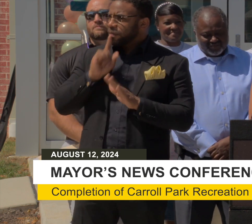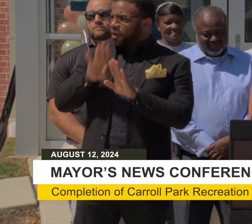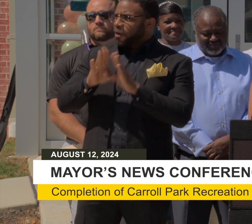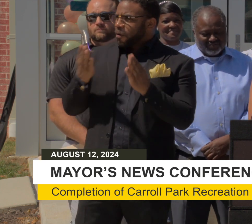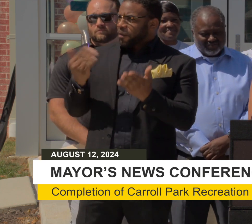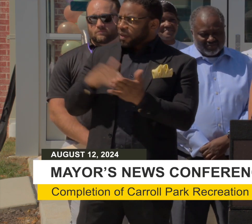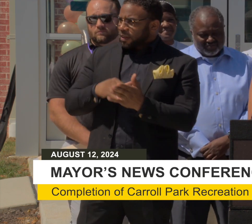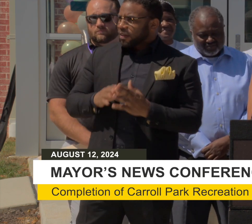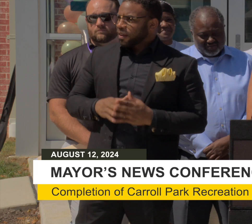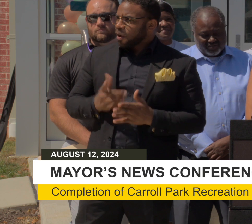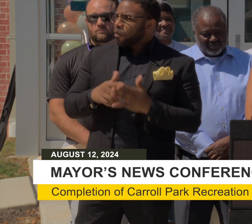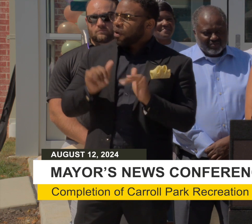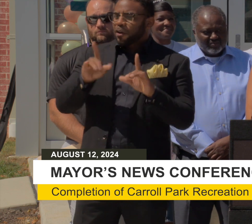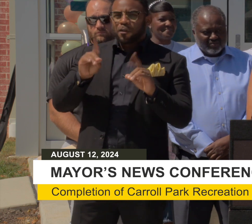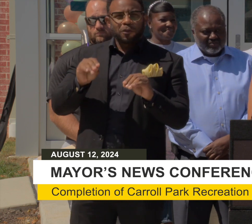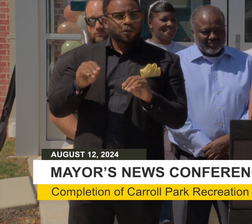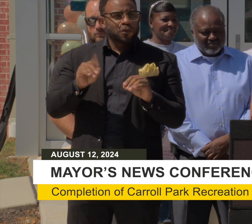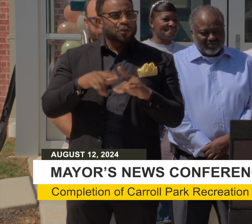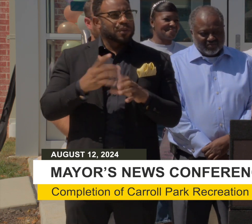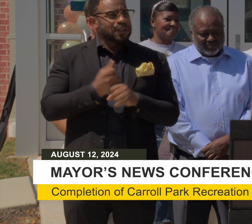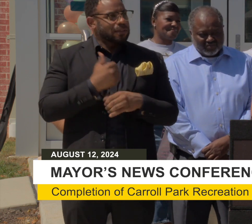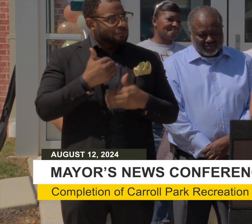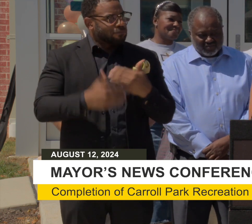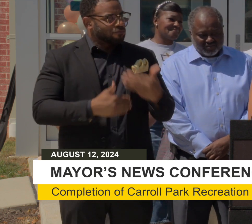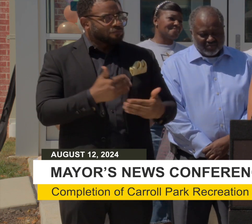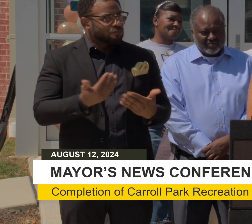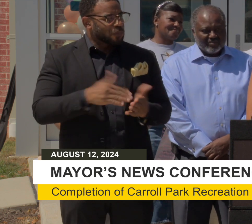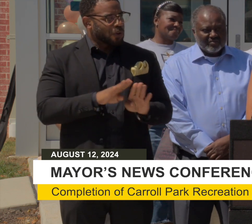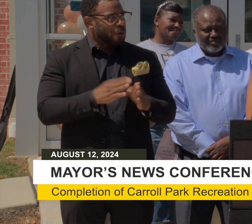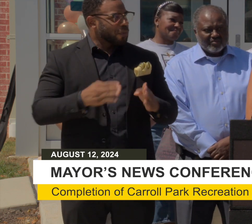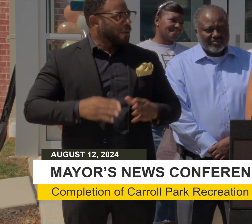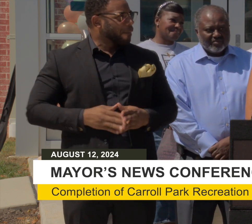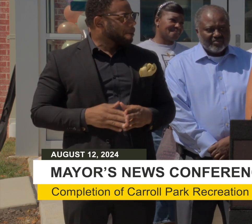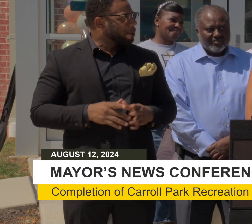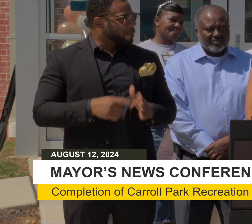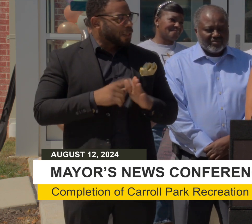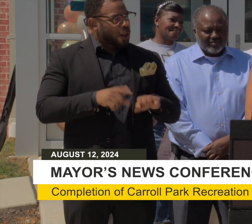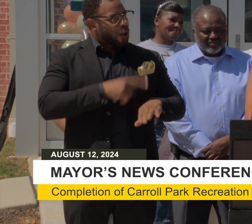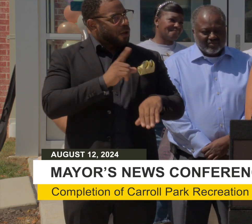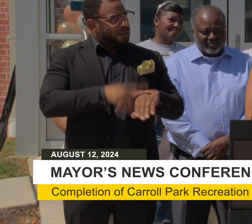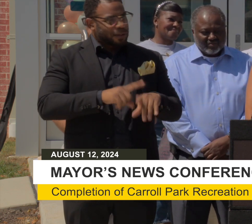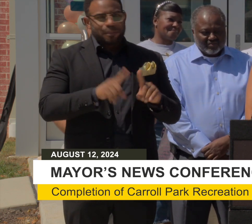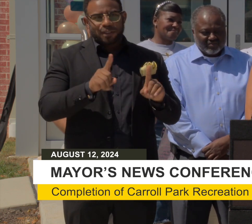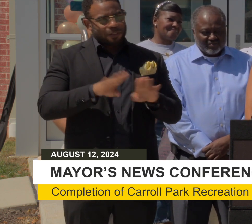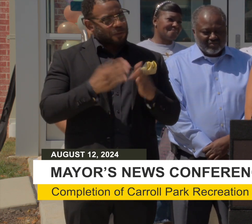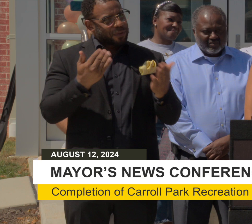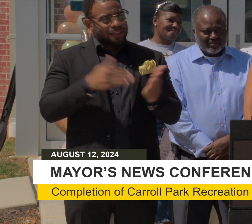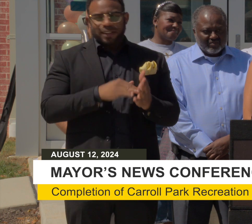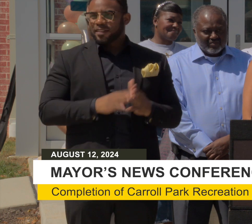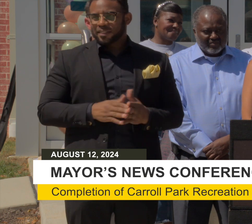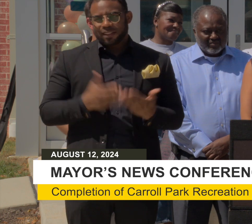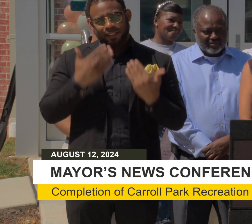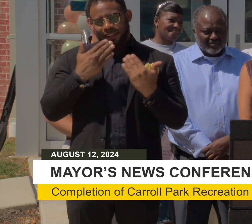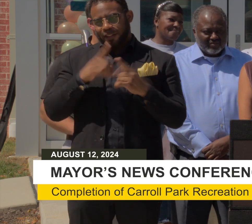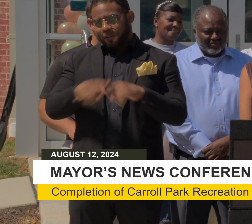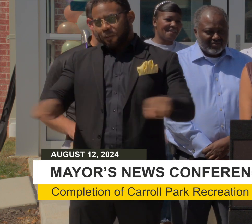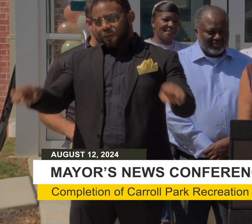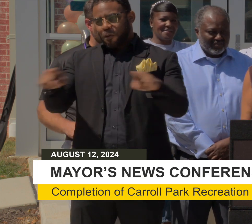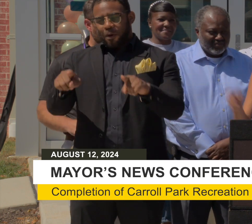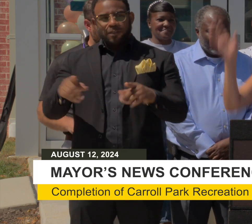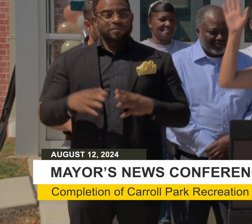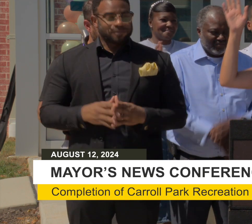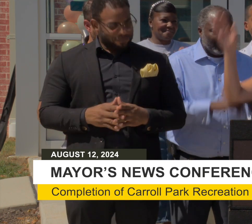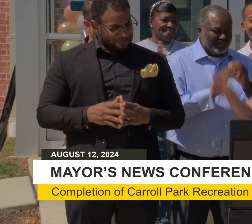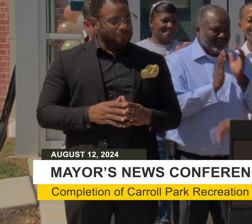open again, and what can we do to get it reopened. It took a long time, but it's open again, and thanks to you all.